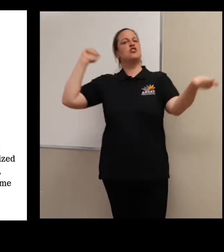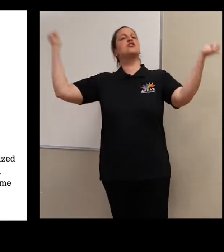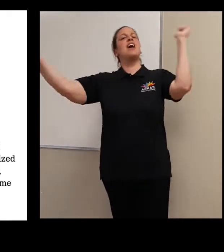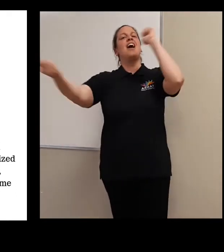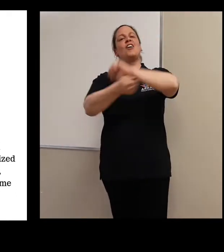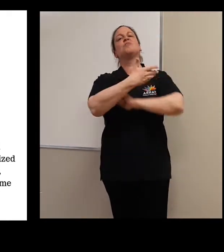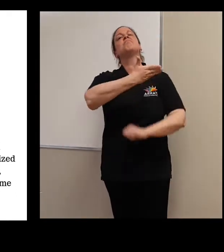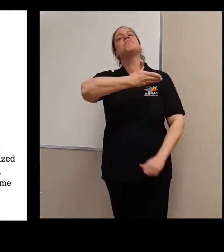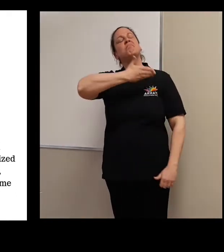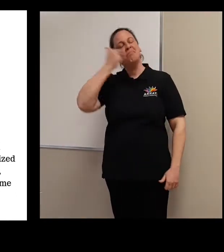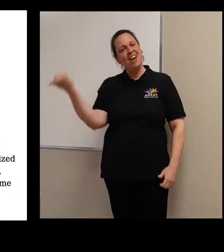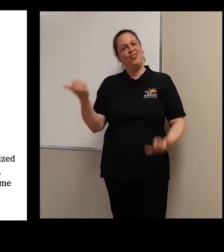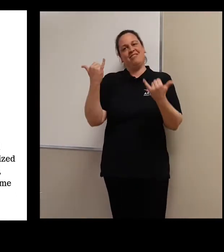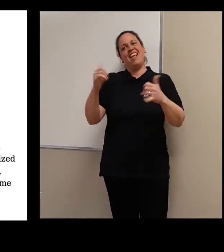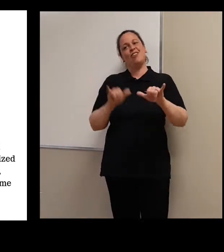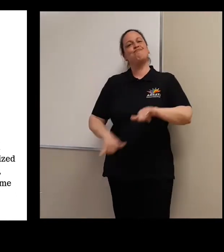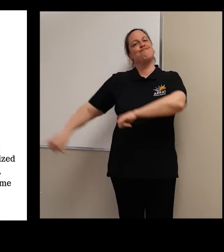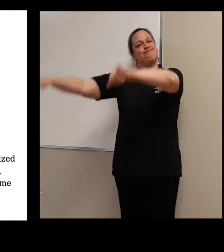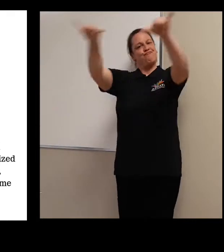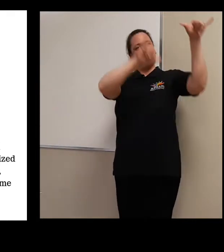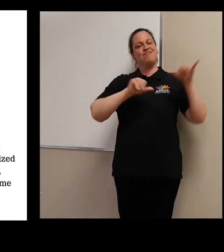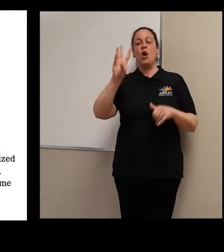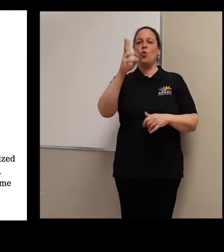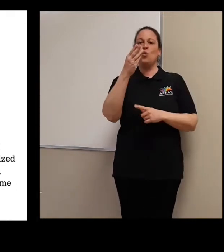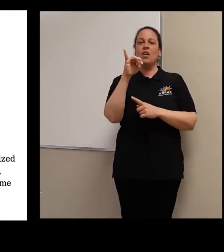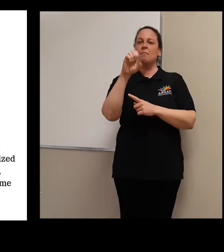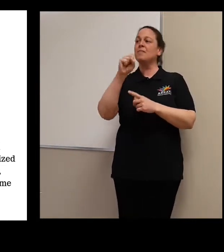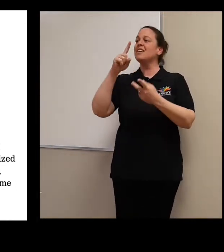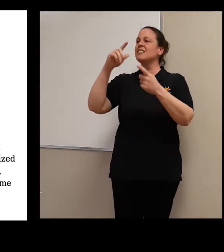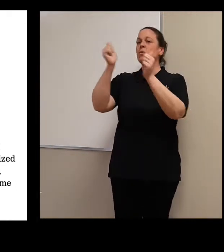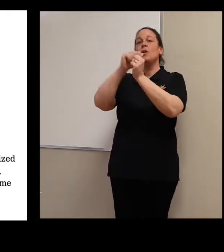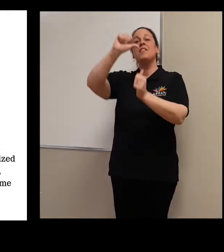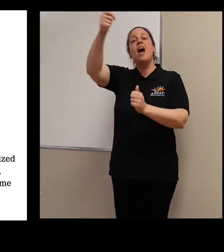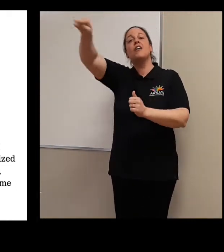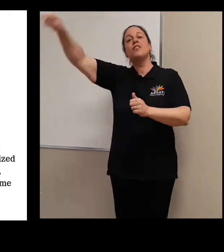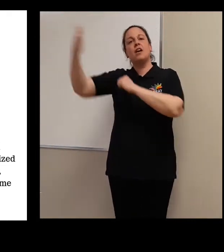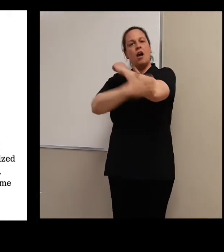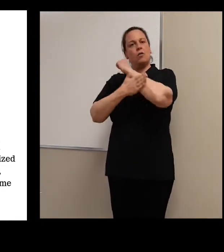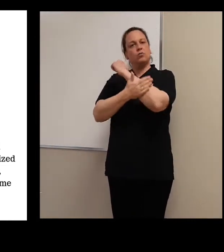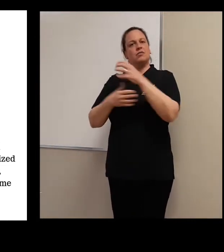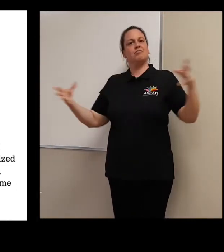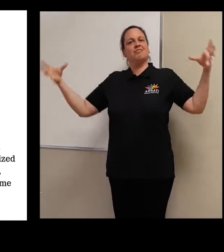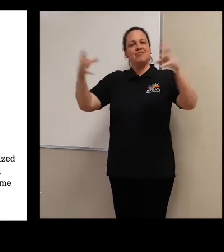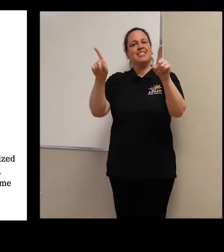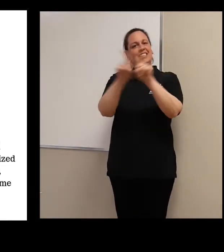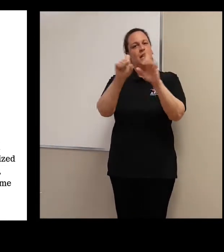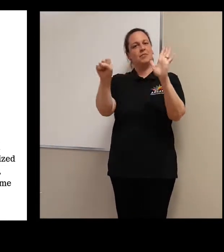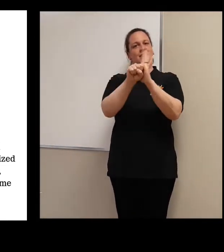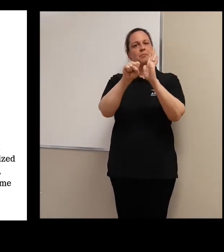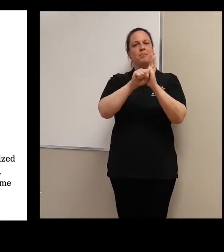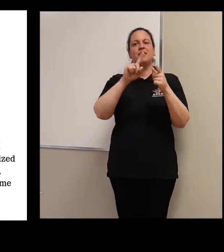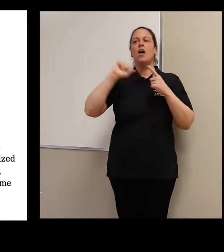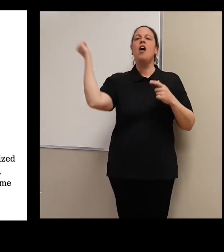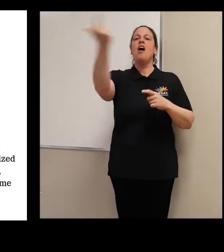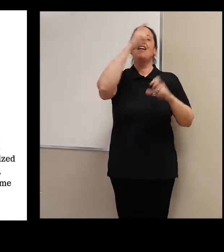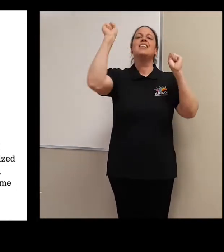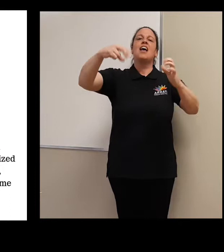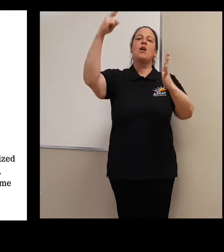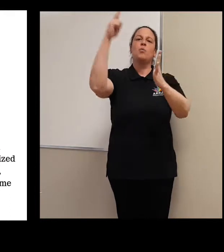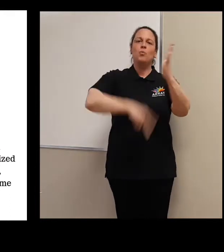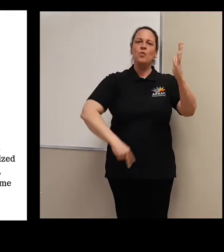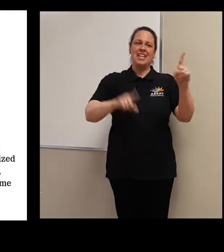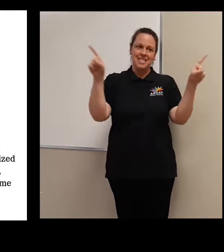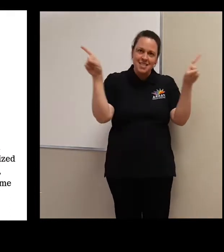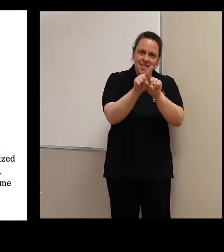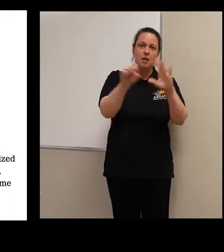everyone safe. Now it's much better. Everything has been standardized with all of the other countries under the global harmonized system.